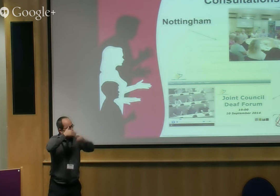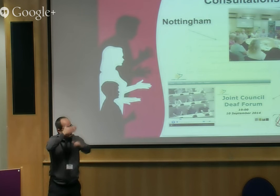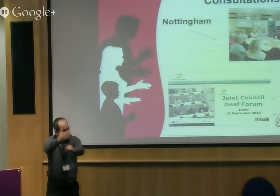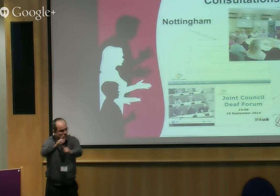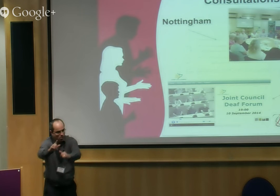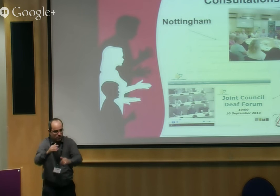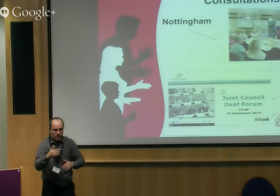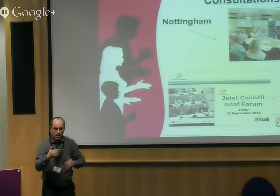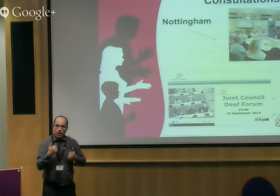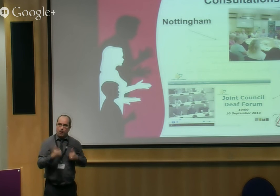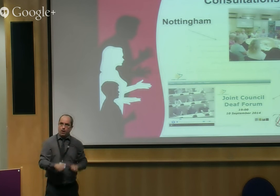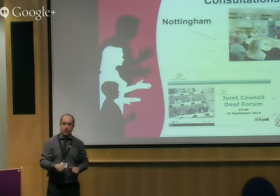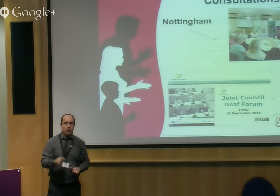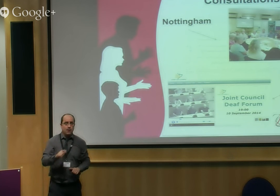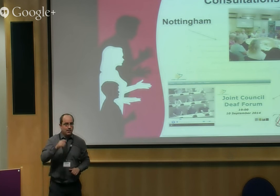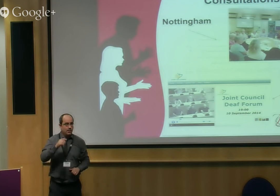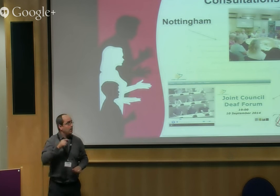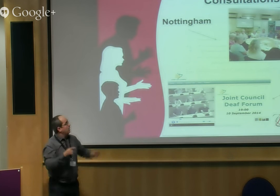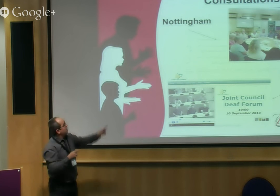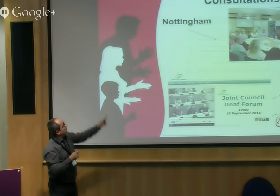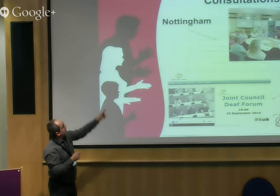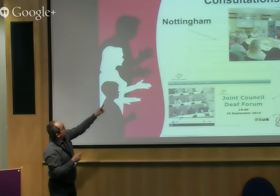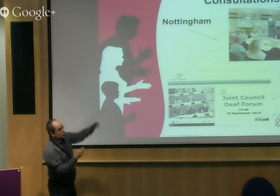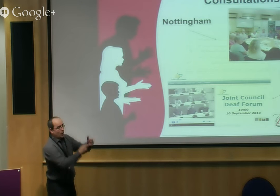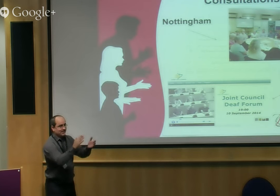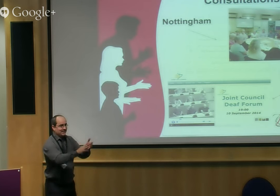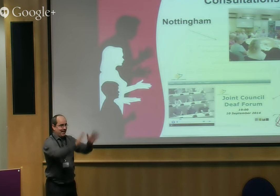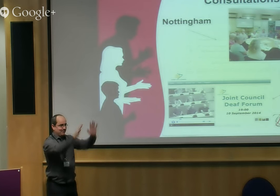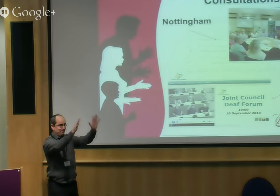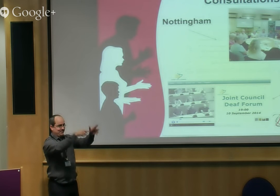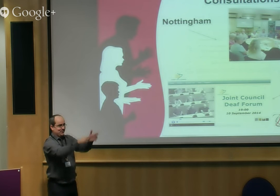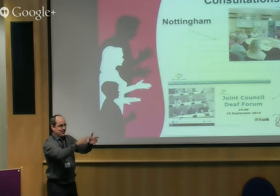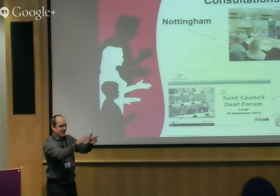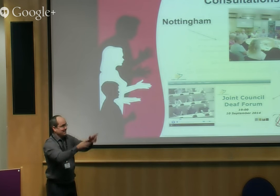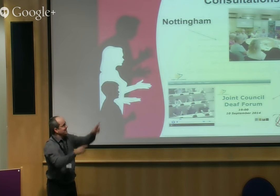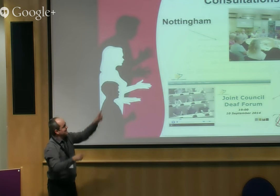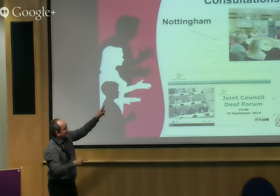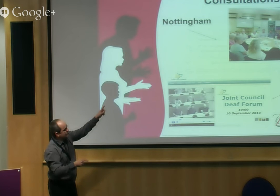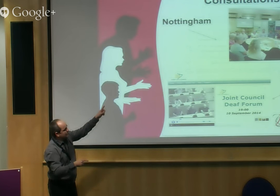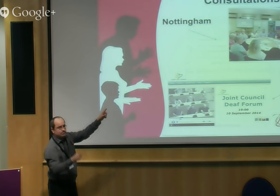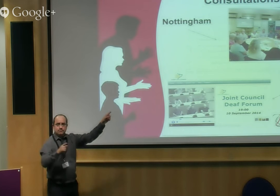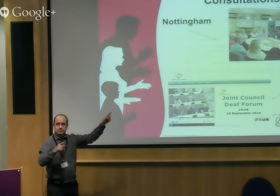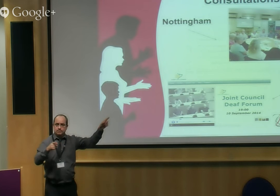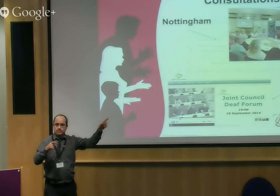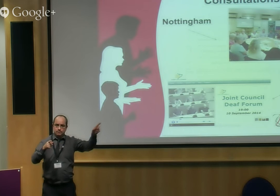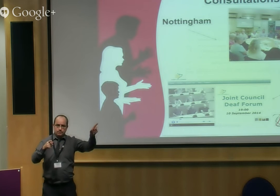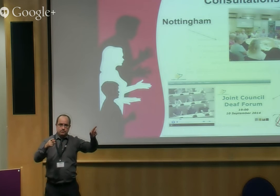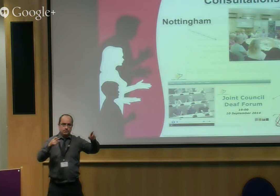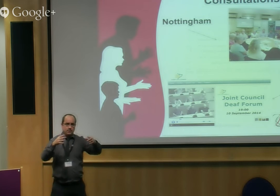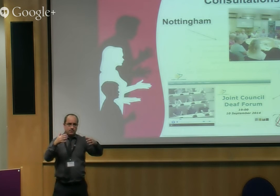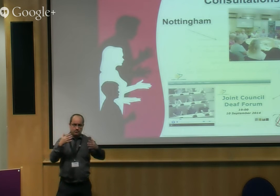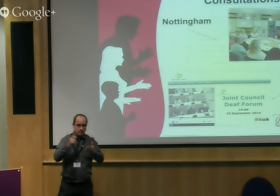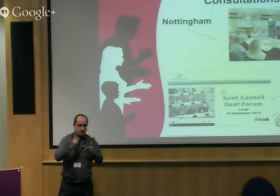So consultation is really important. And Nottingham deserves the credit that they have